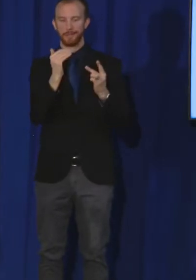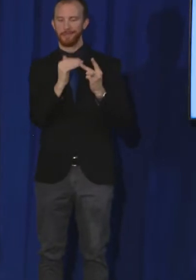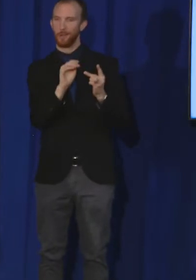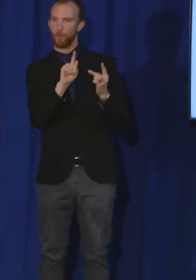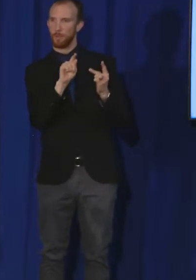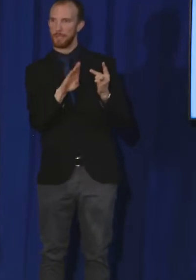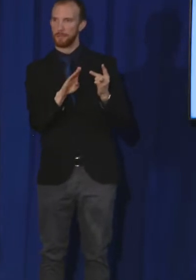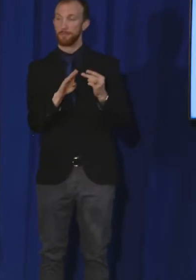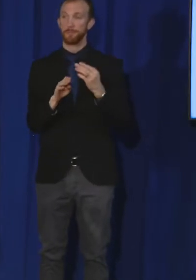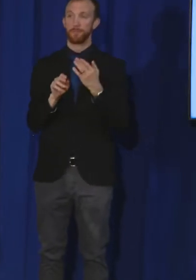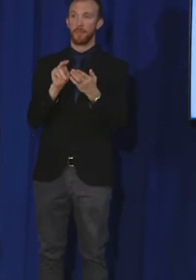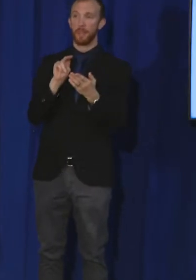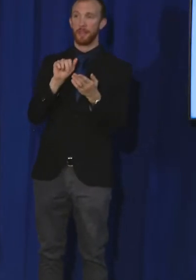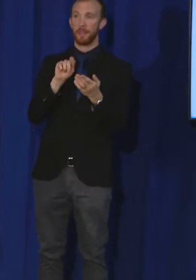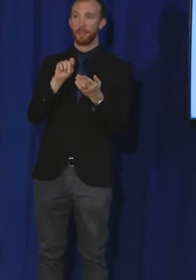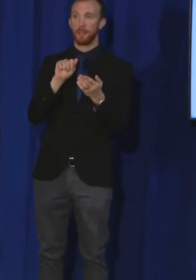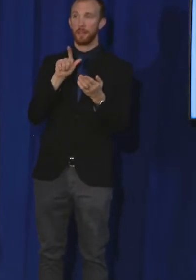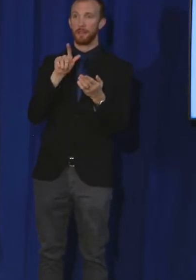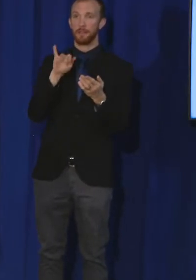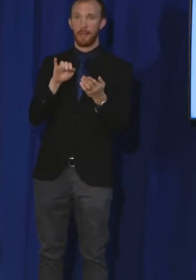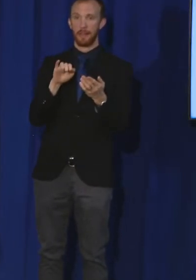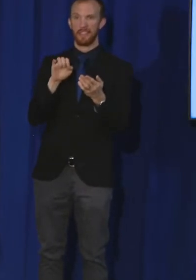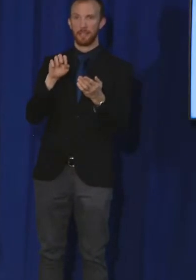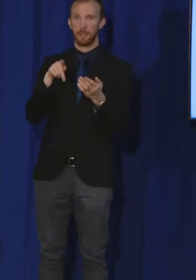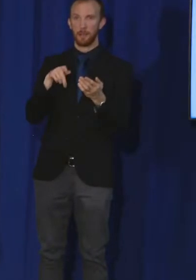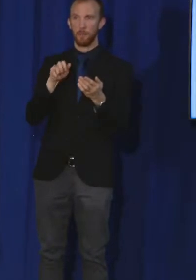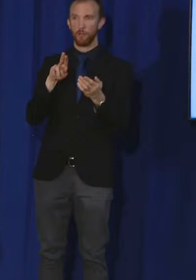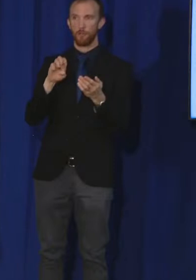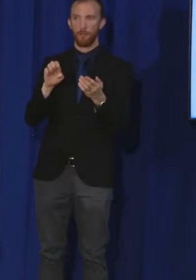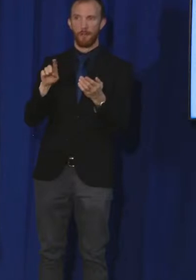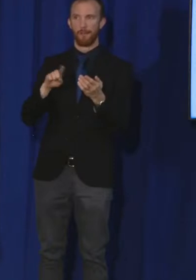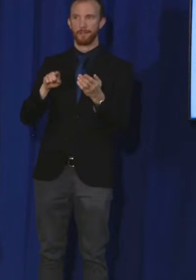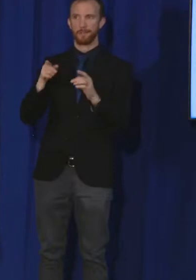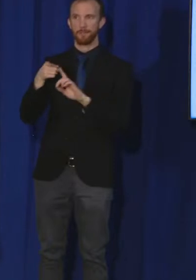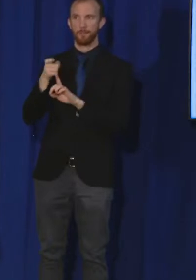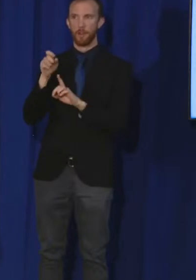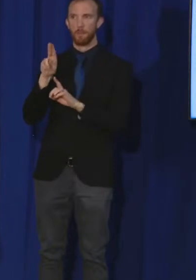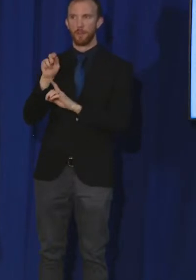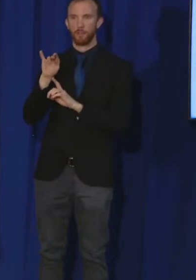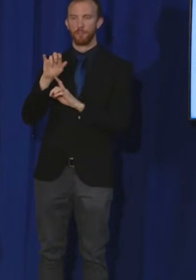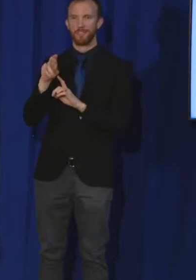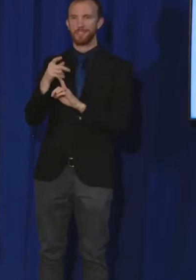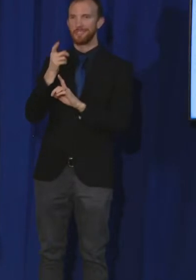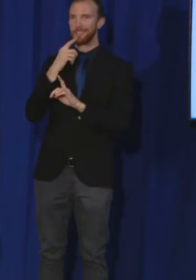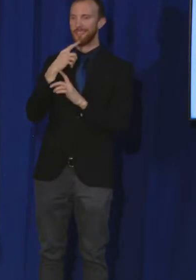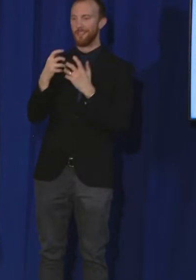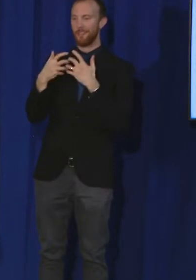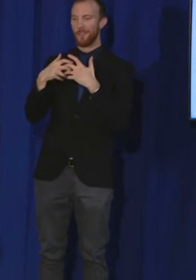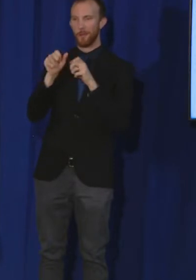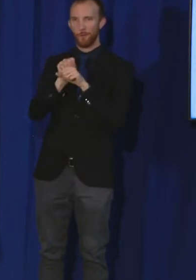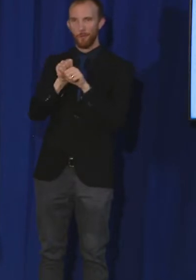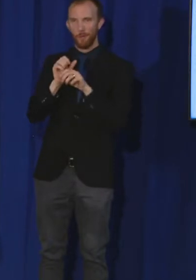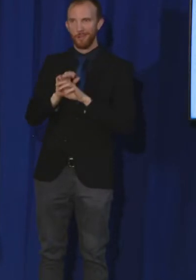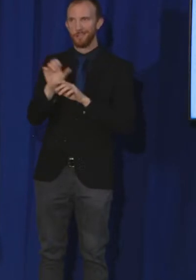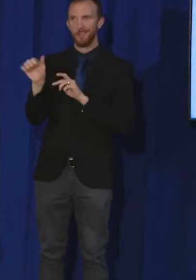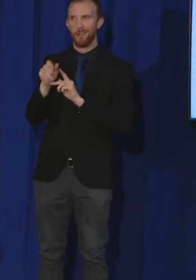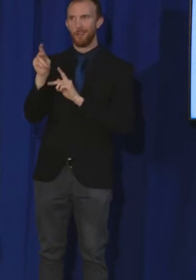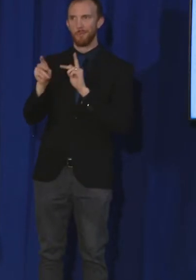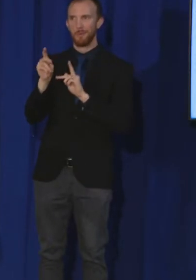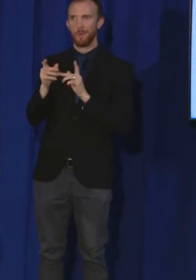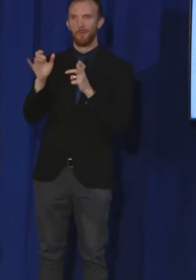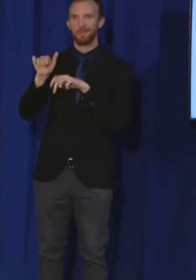with Univision asks, warehouse and factory temporary workers in Chicago and Illinois are making their cases during a press conference for